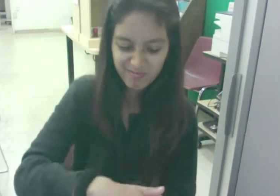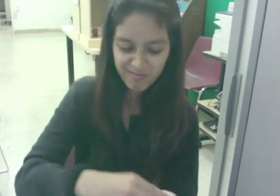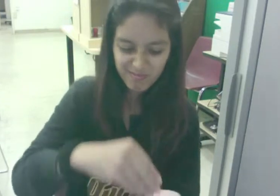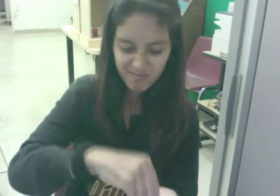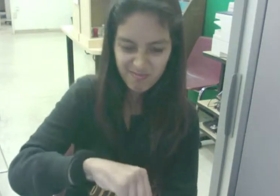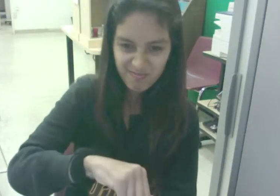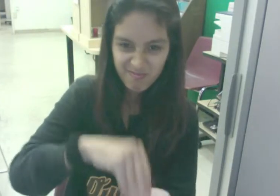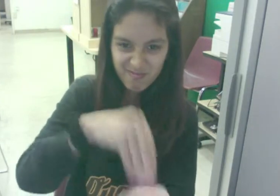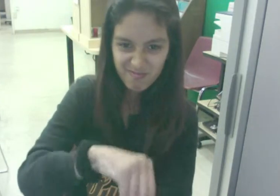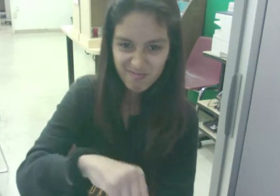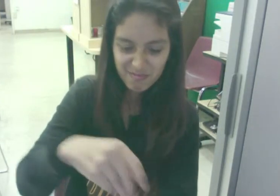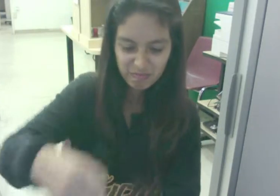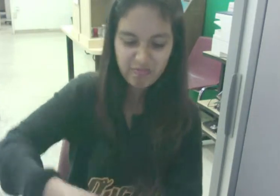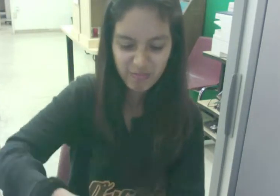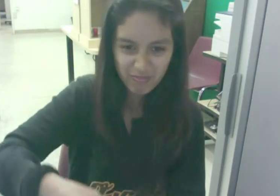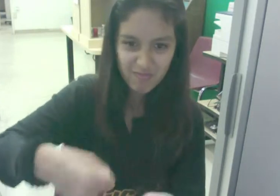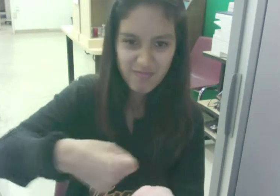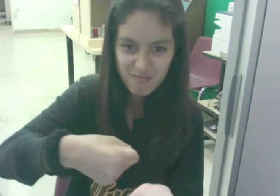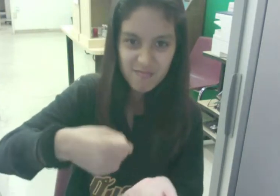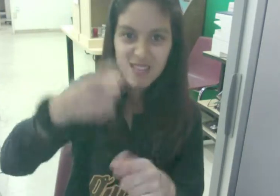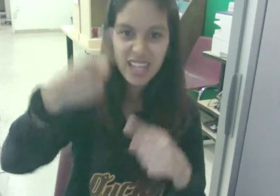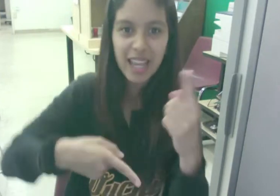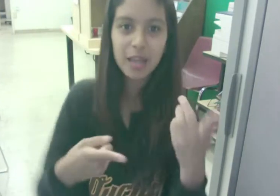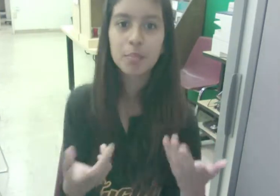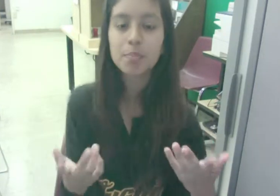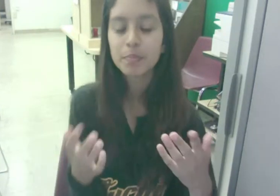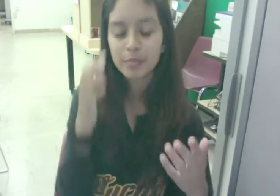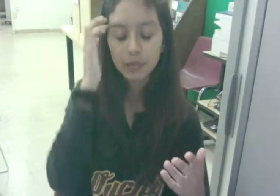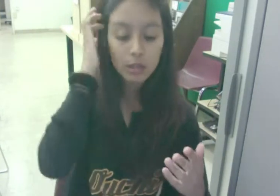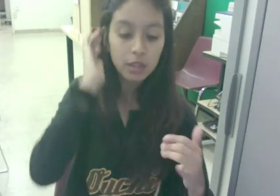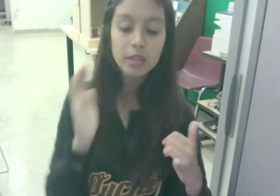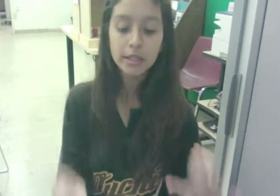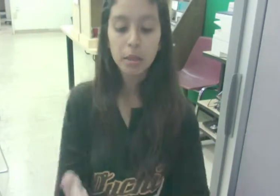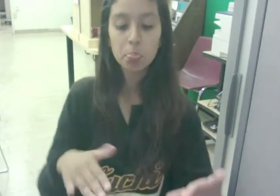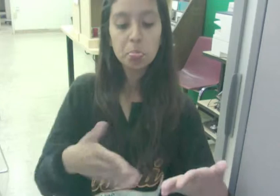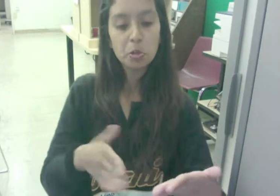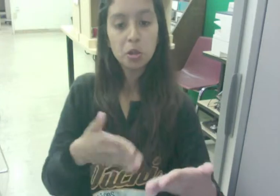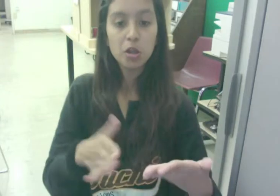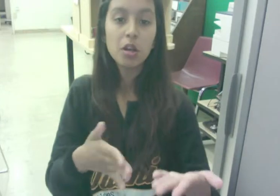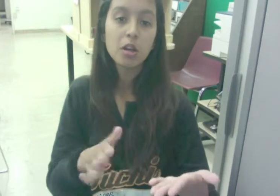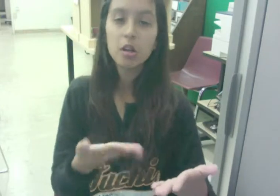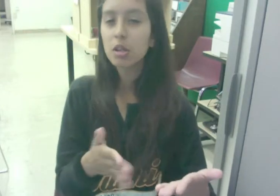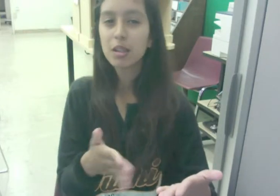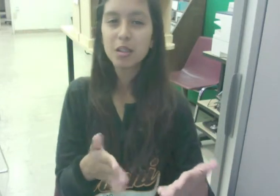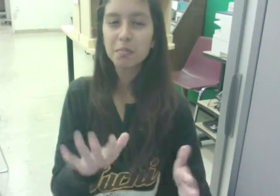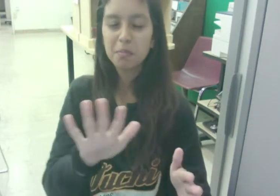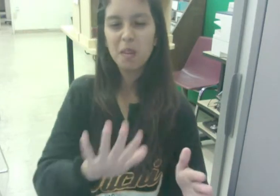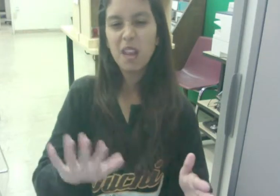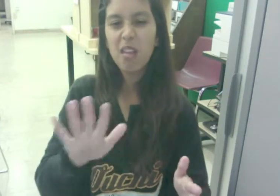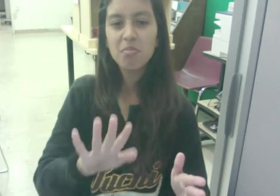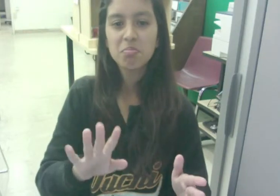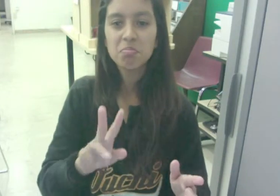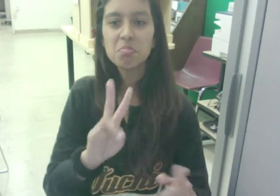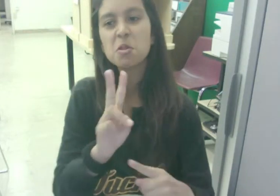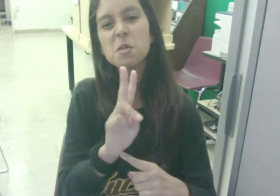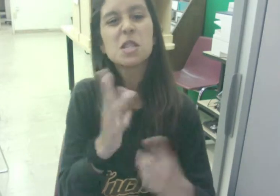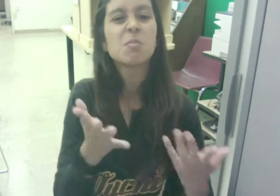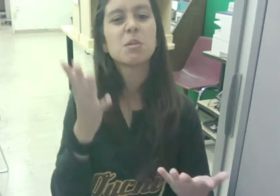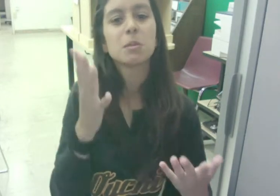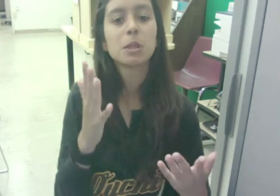put the vegetables in the pan and cook them for a few minutes until they're slightly crisp and brown. Now